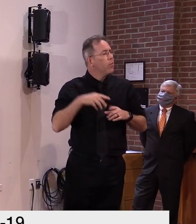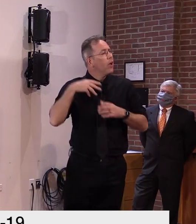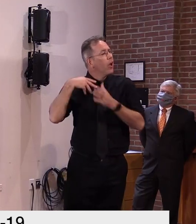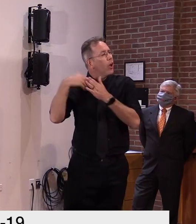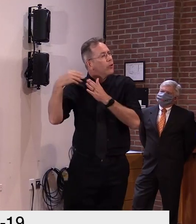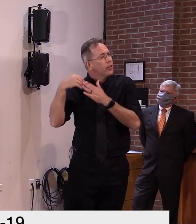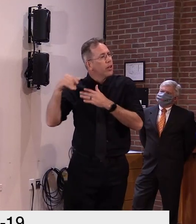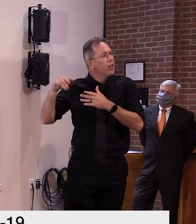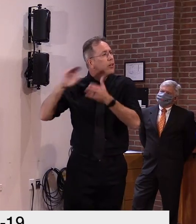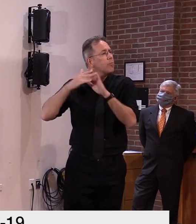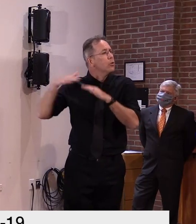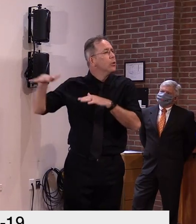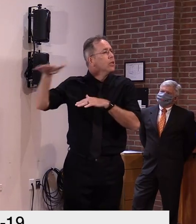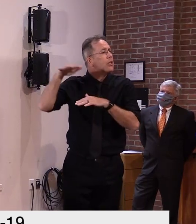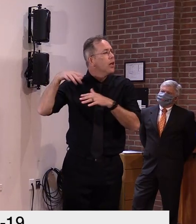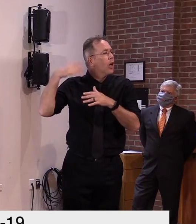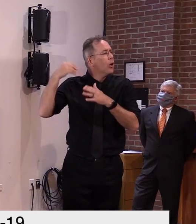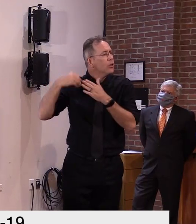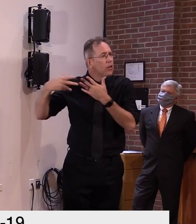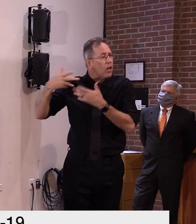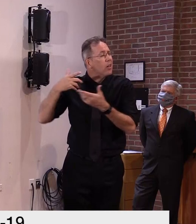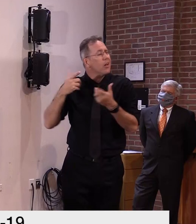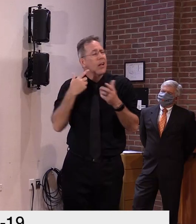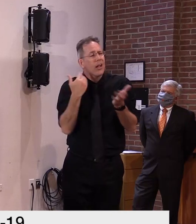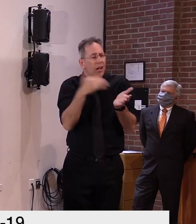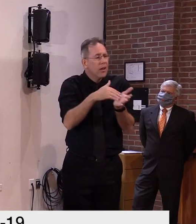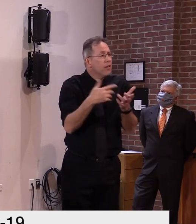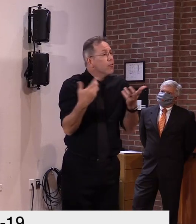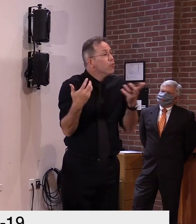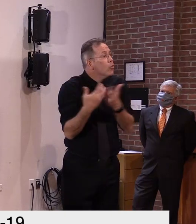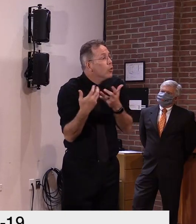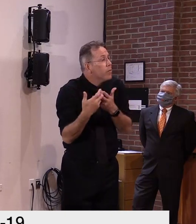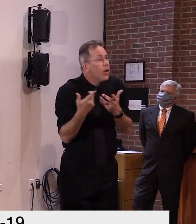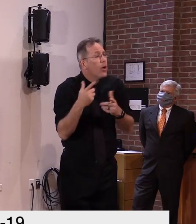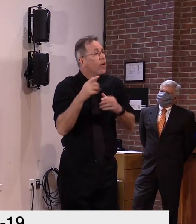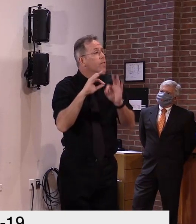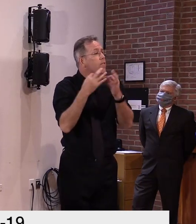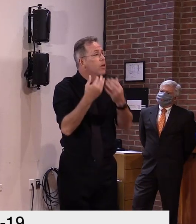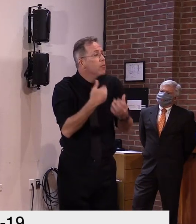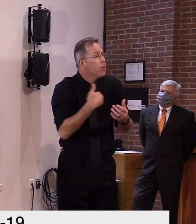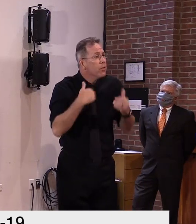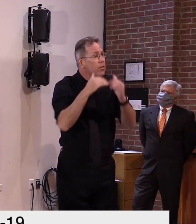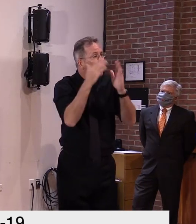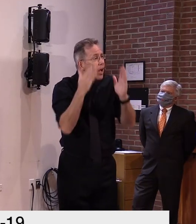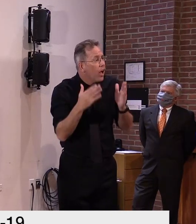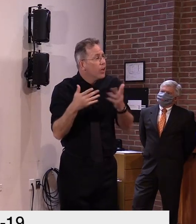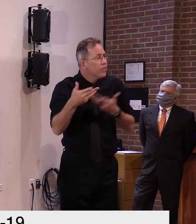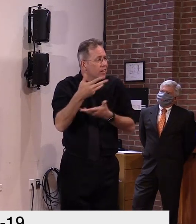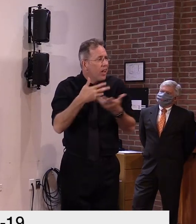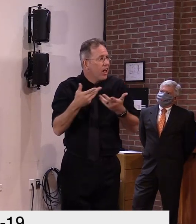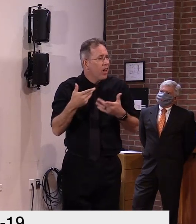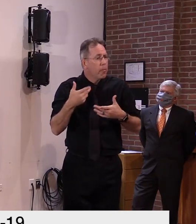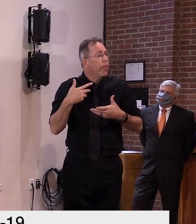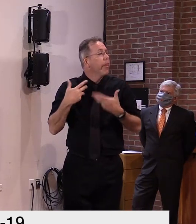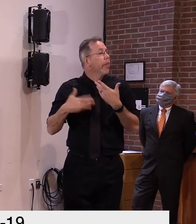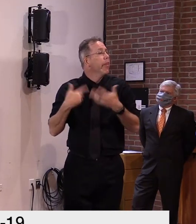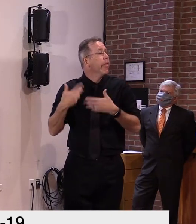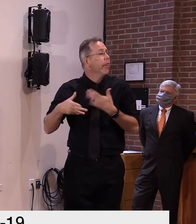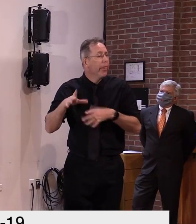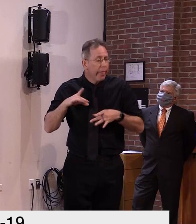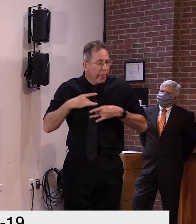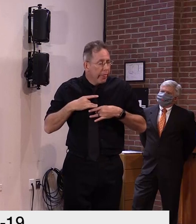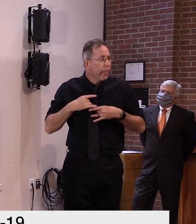And someone else that they were exposed to. And then when they found they were positive, they immediately were removed from the healthcare